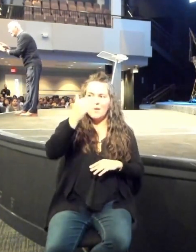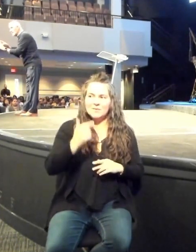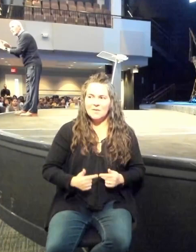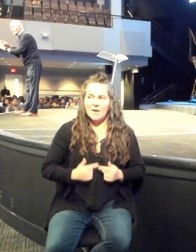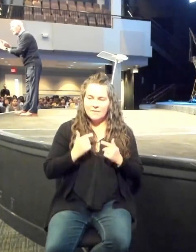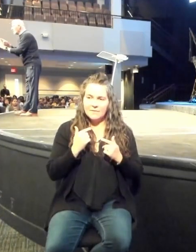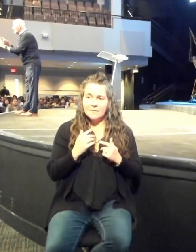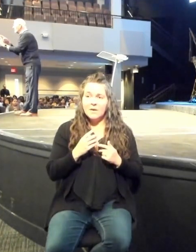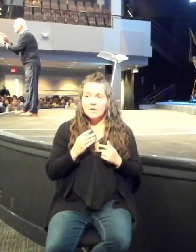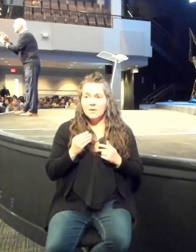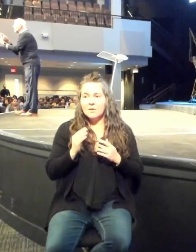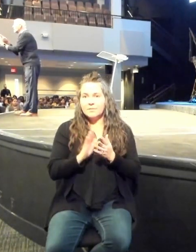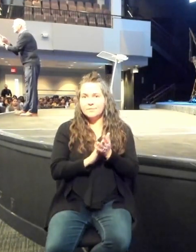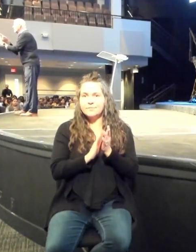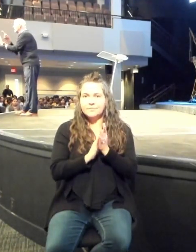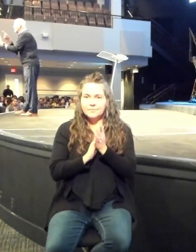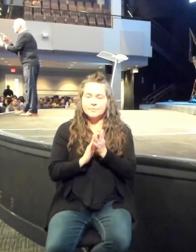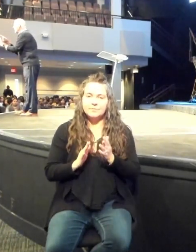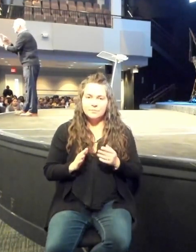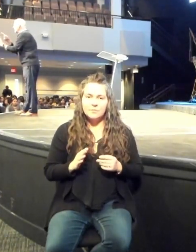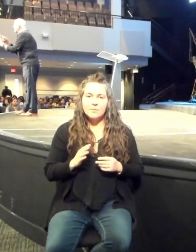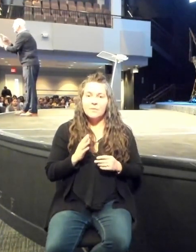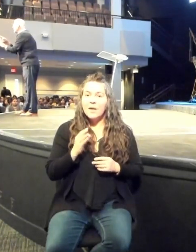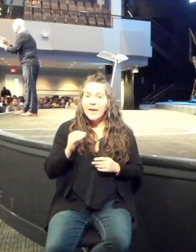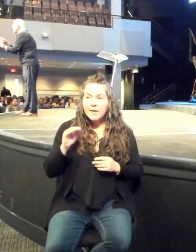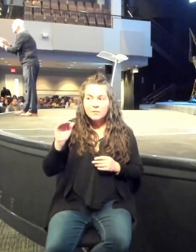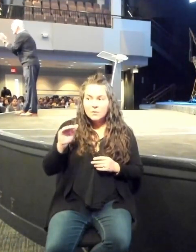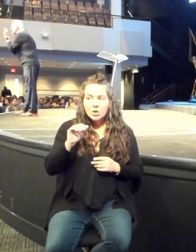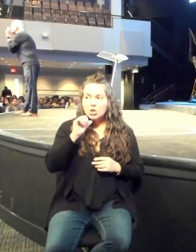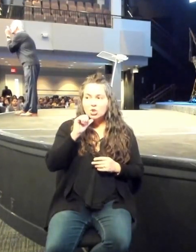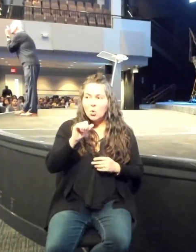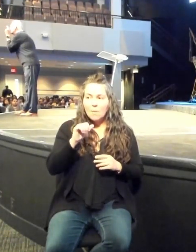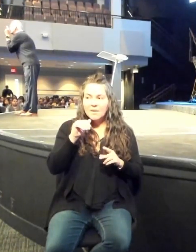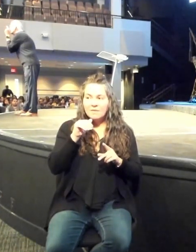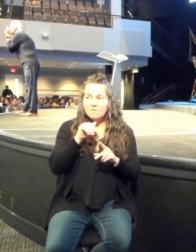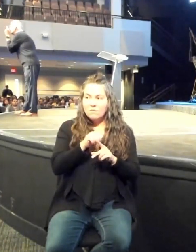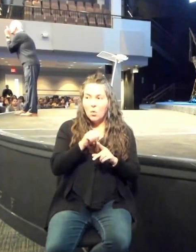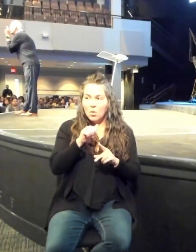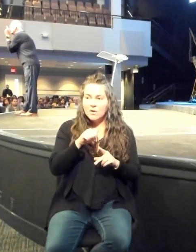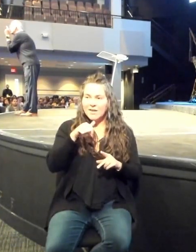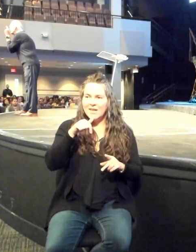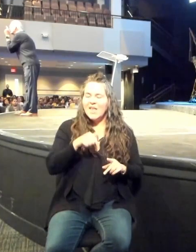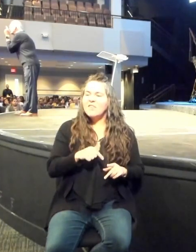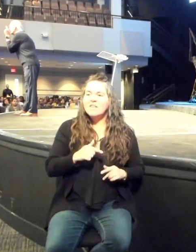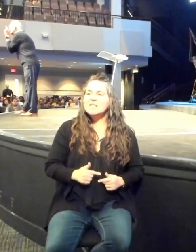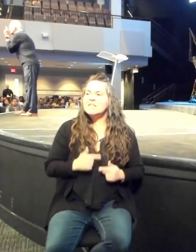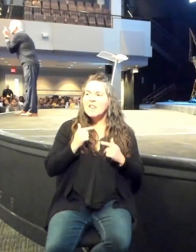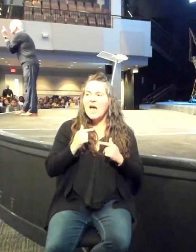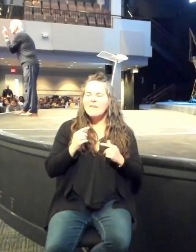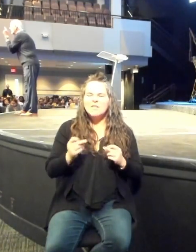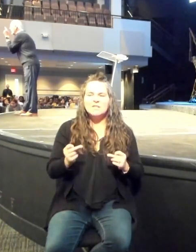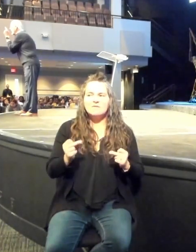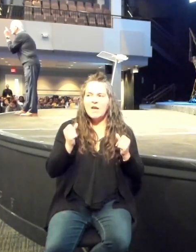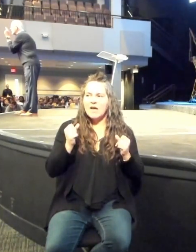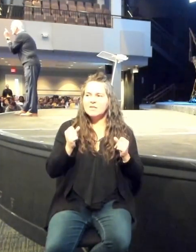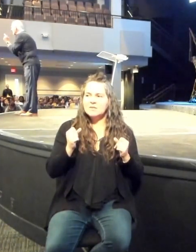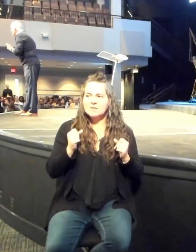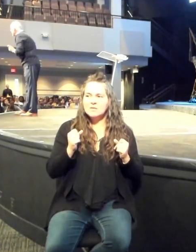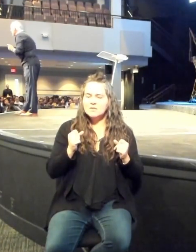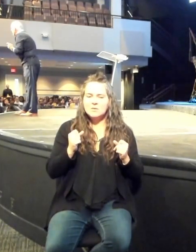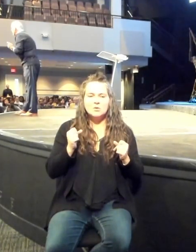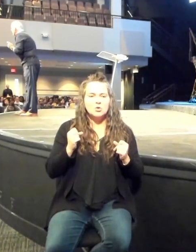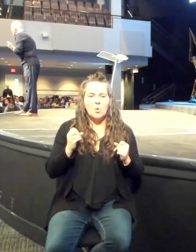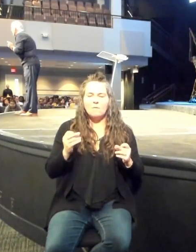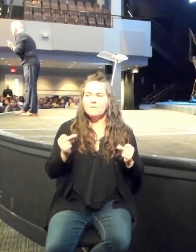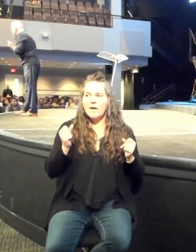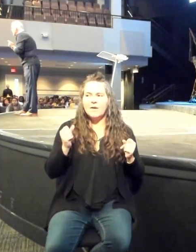And by the way, listen to me. Don't be fooled. This life is like this. Amen. Okay? Oh, it's not even that, okay?